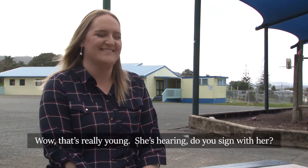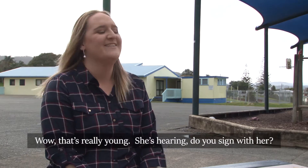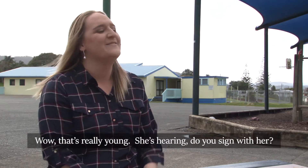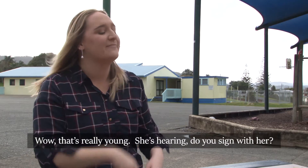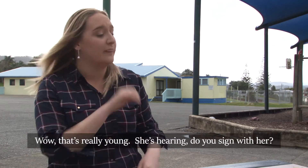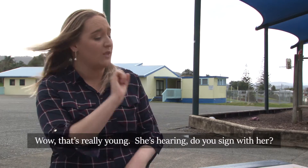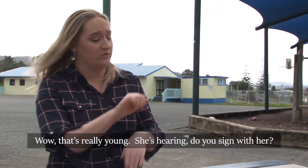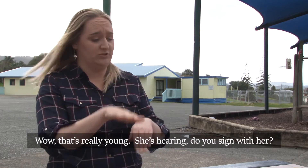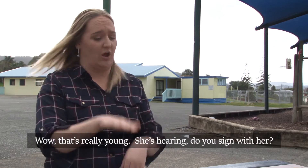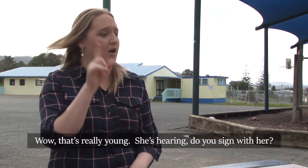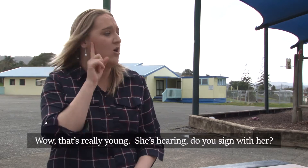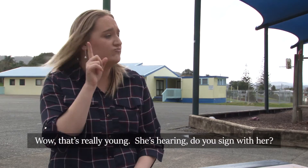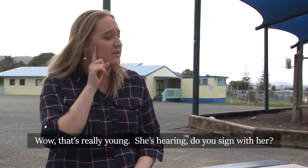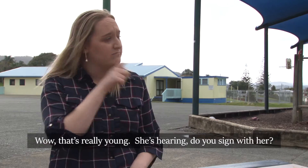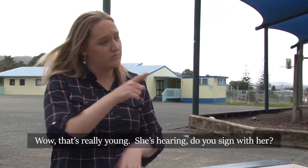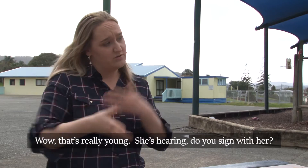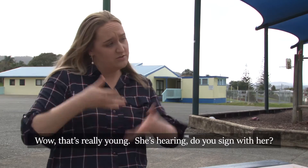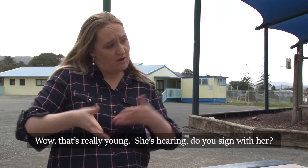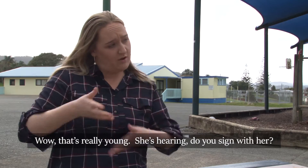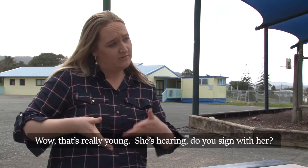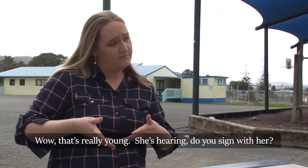Wow, that's young. She's hearing. Do you sign with her?